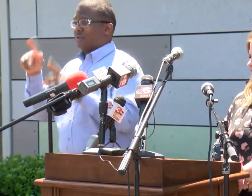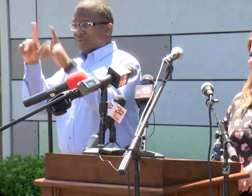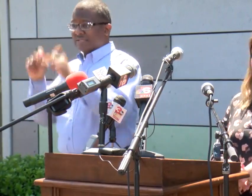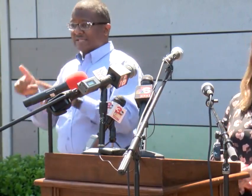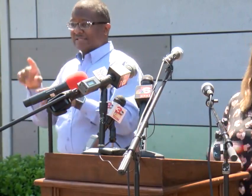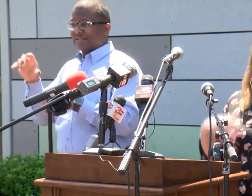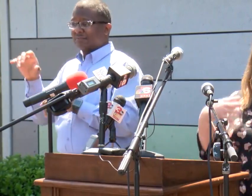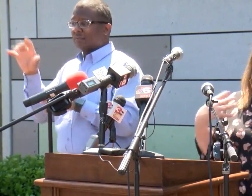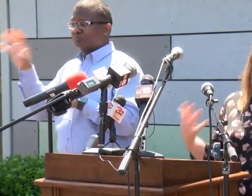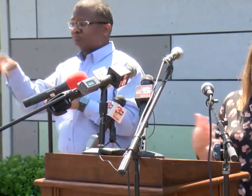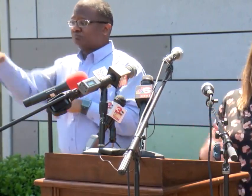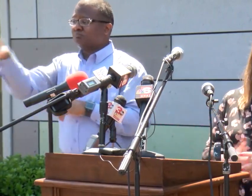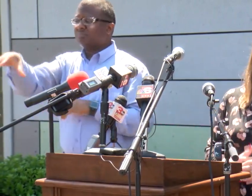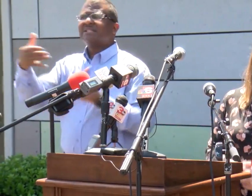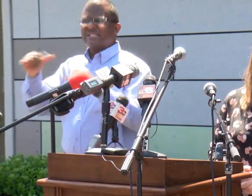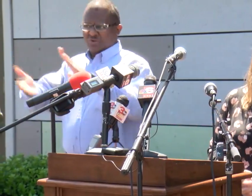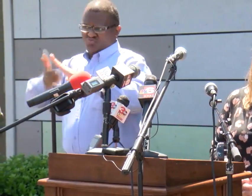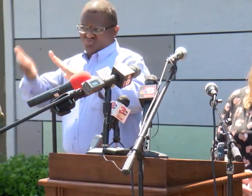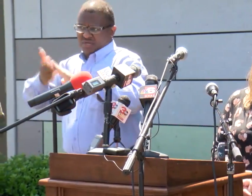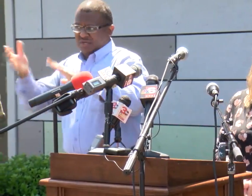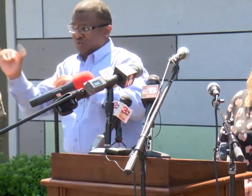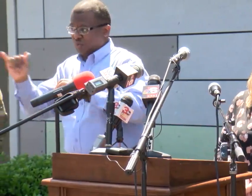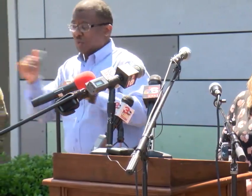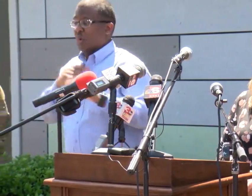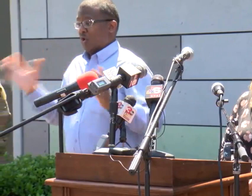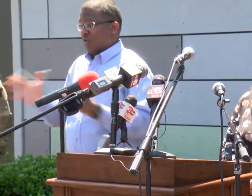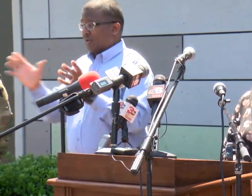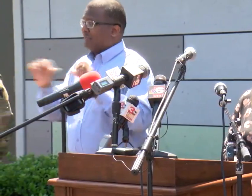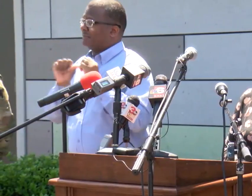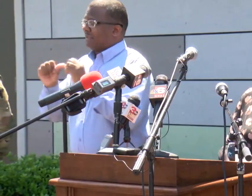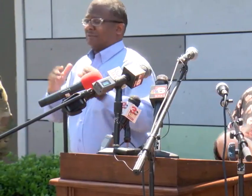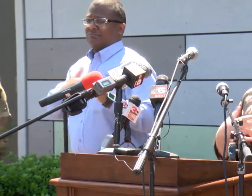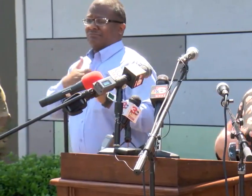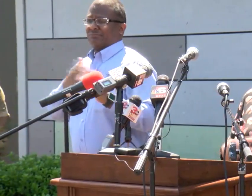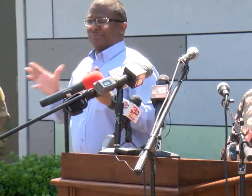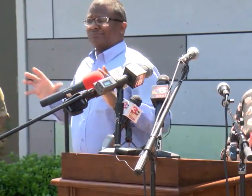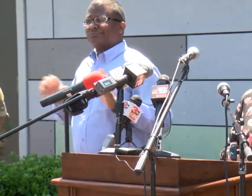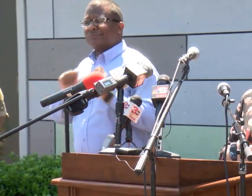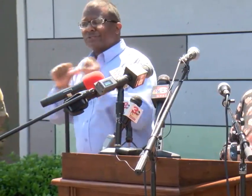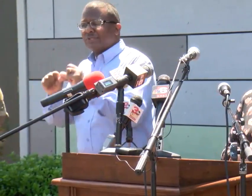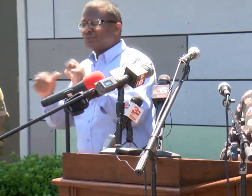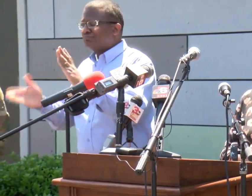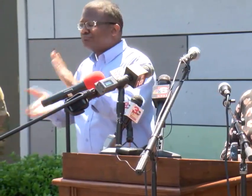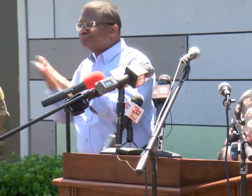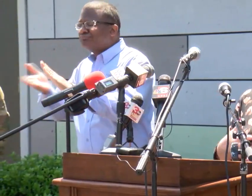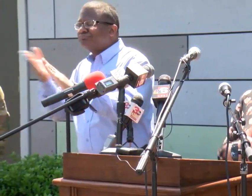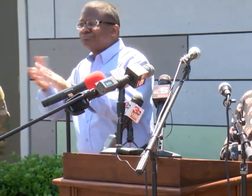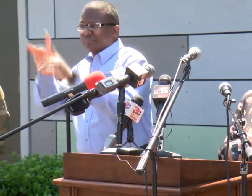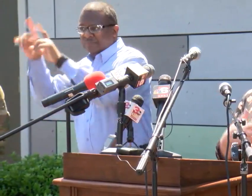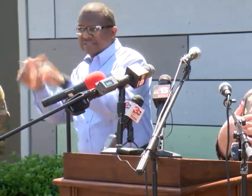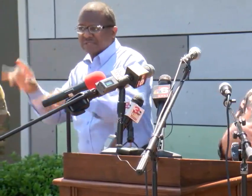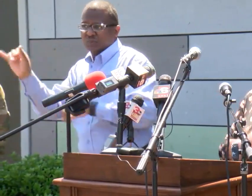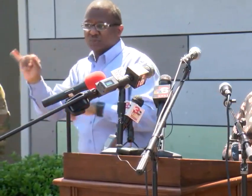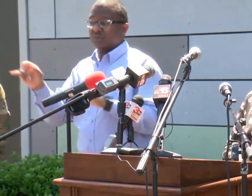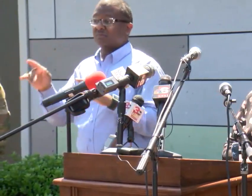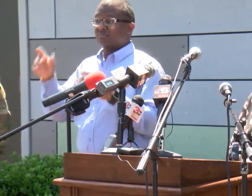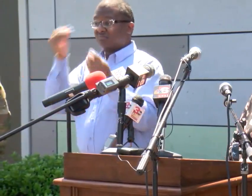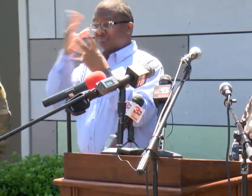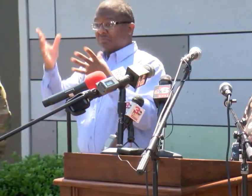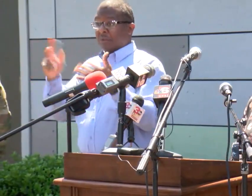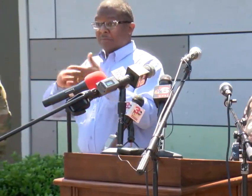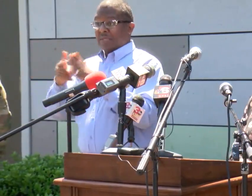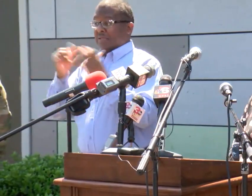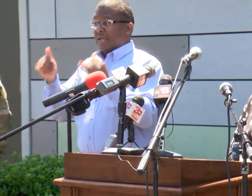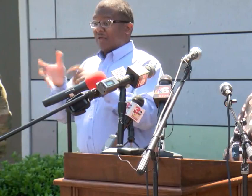up and running, and we're urging them to continue that process. We want people to know that this is not over